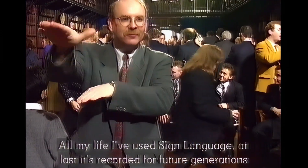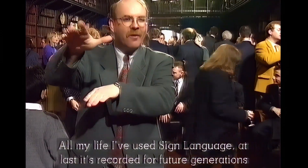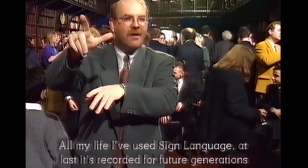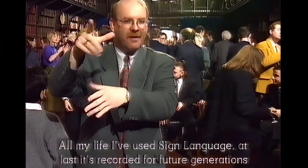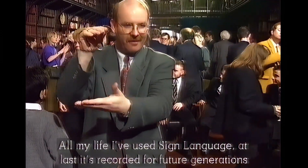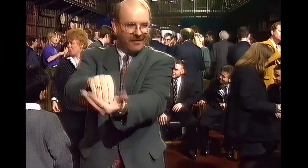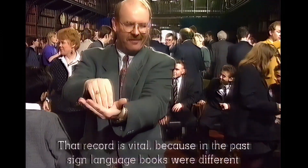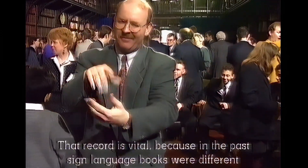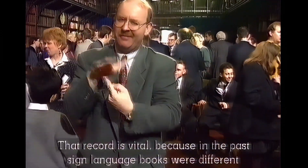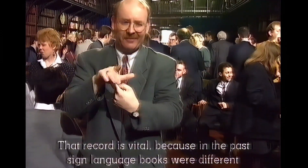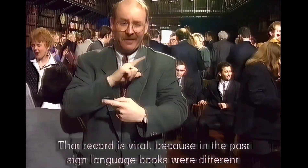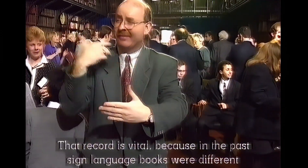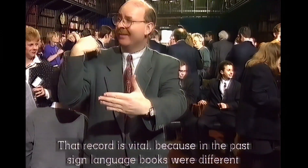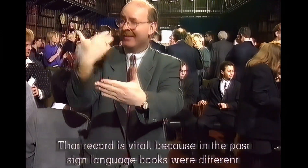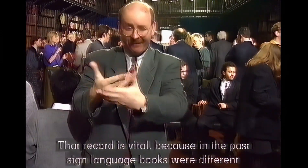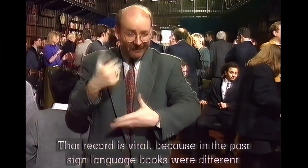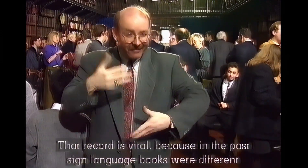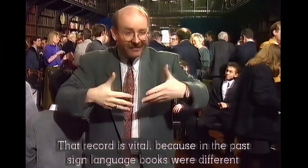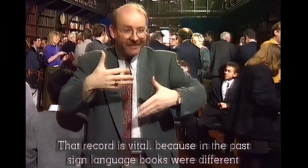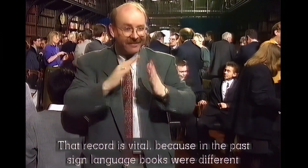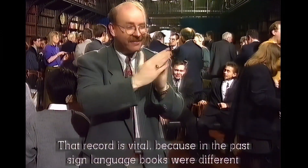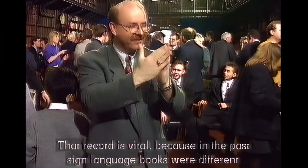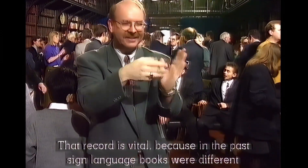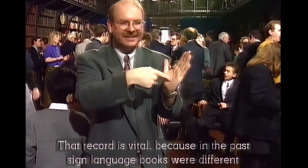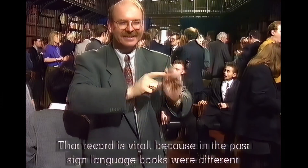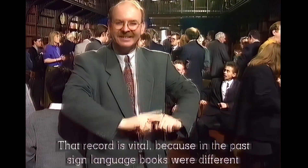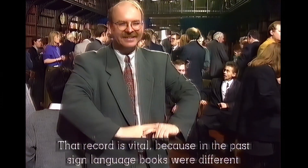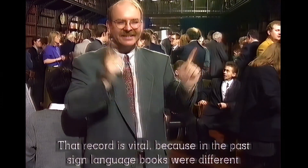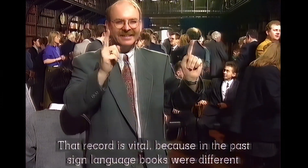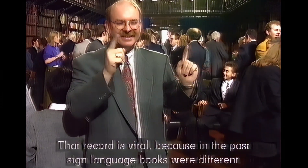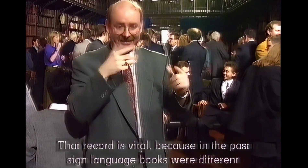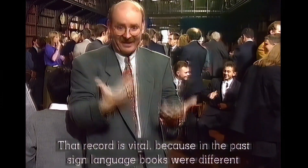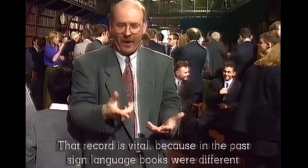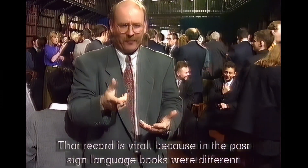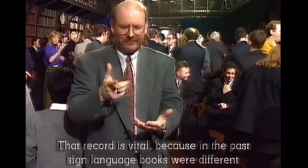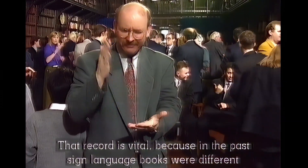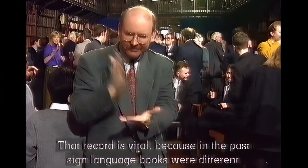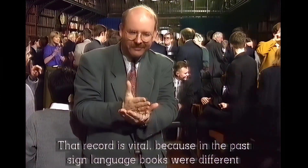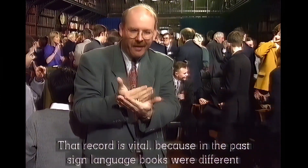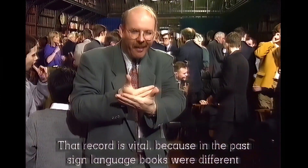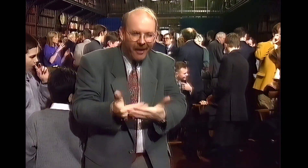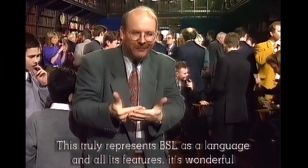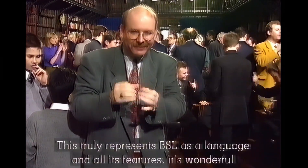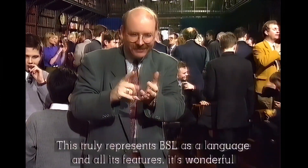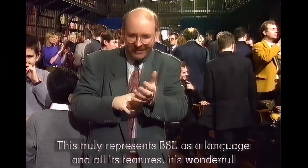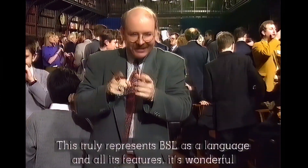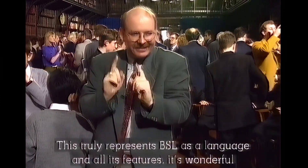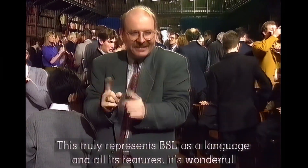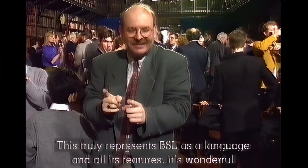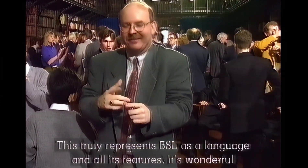generations. That record is vital because in the past, books that portrayed sign language were different. This truly represents